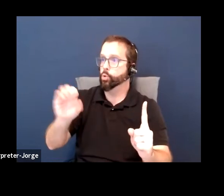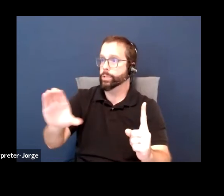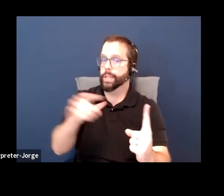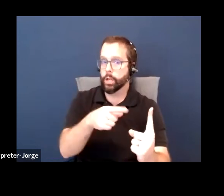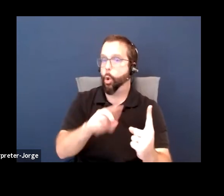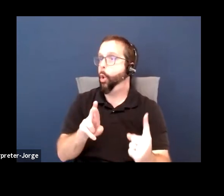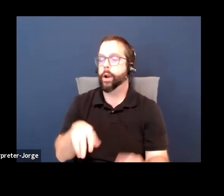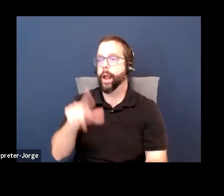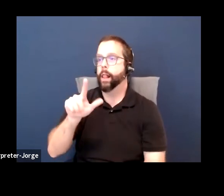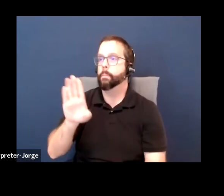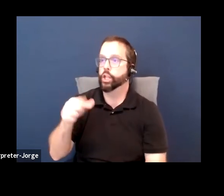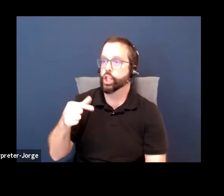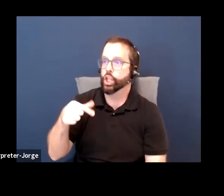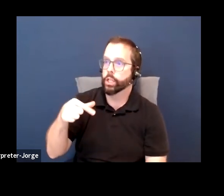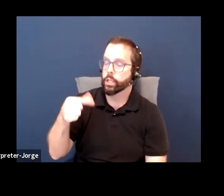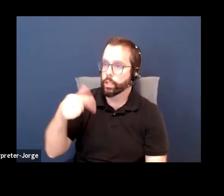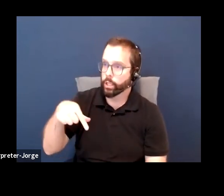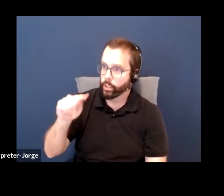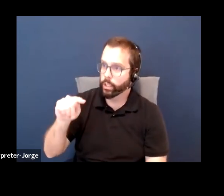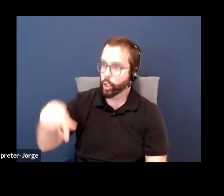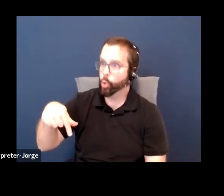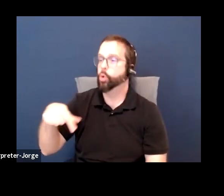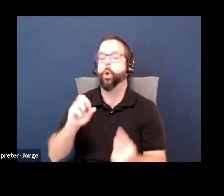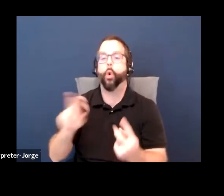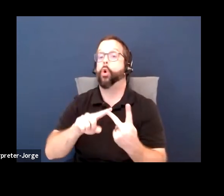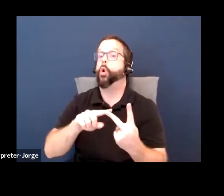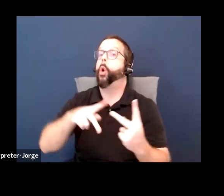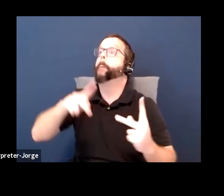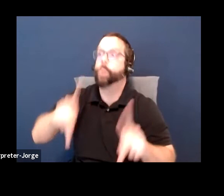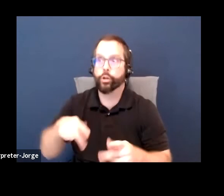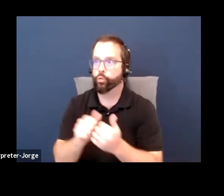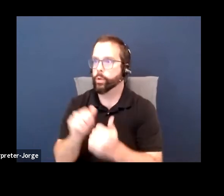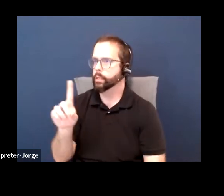also be a person with a disability. It transcends all other identifiers.